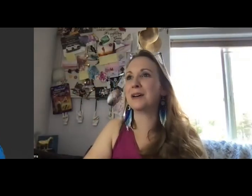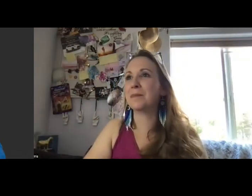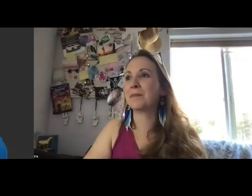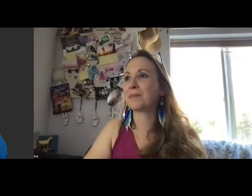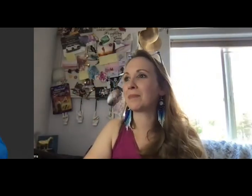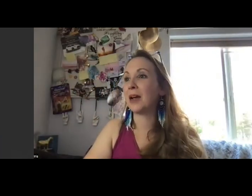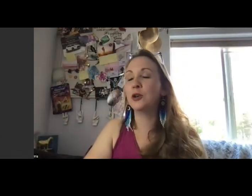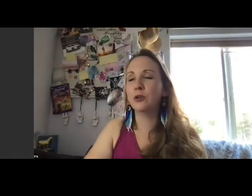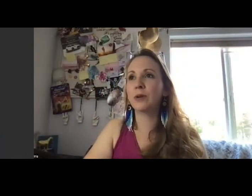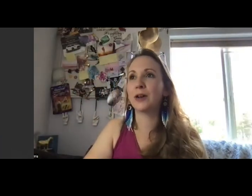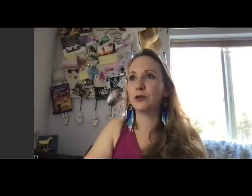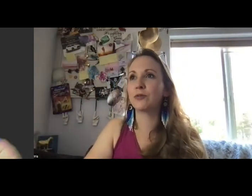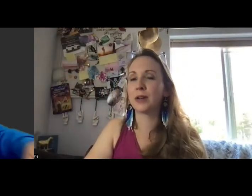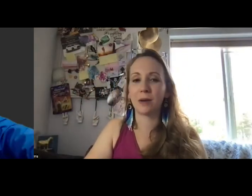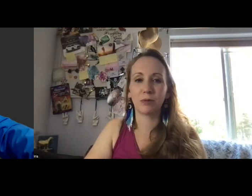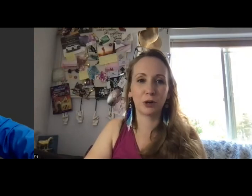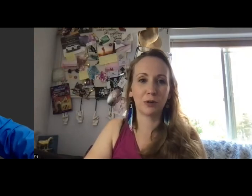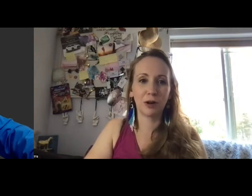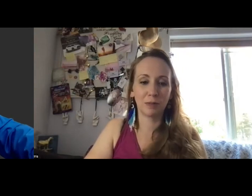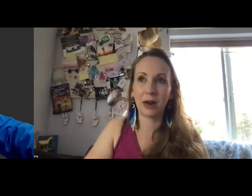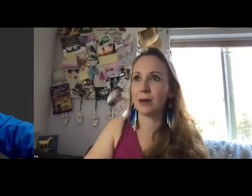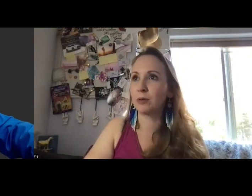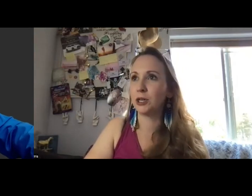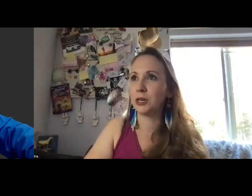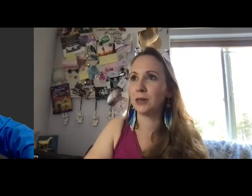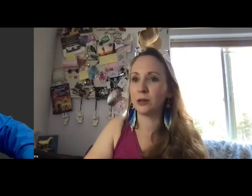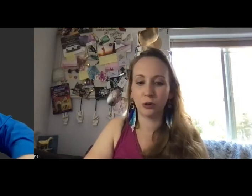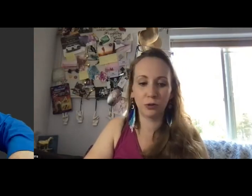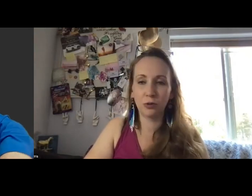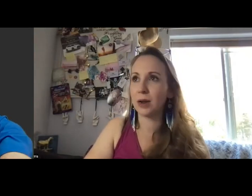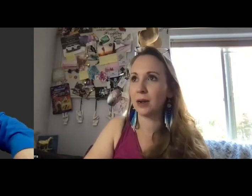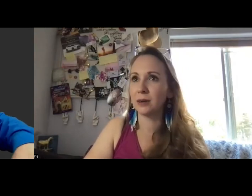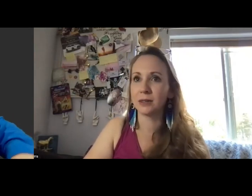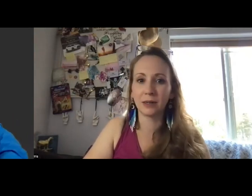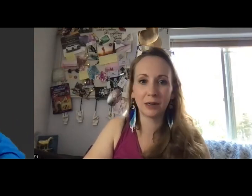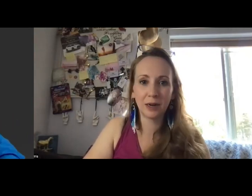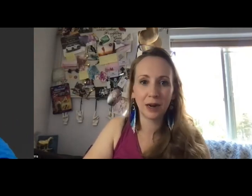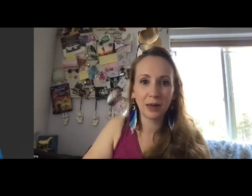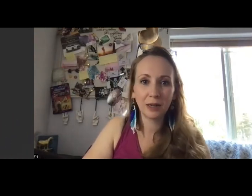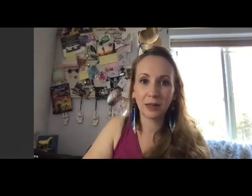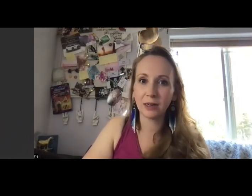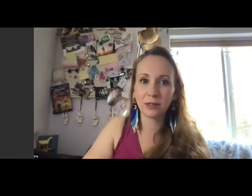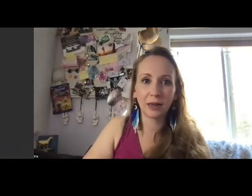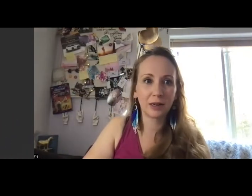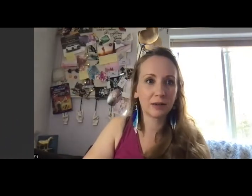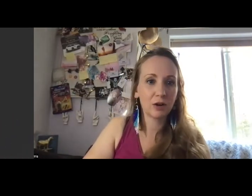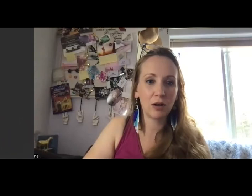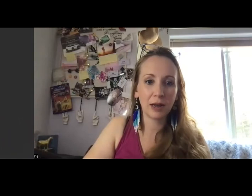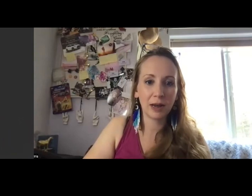But I knew the recap would go long, but I appreciate you, and I think that